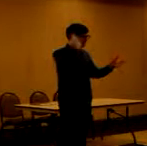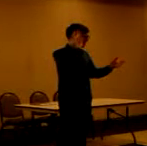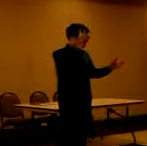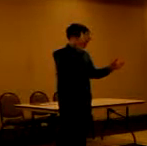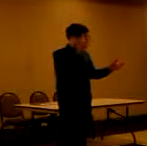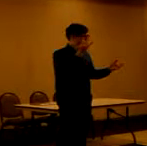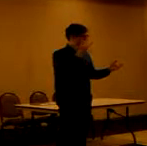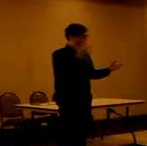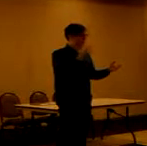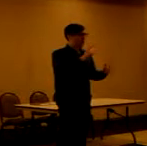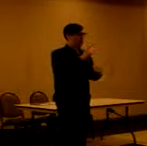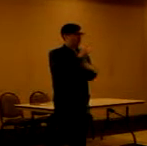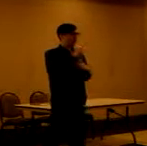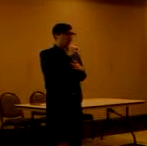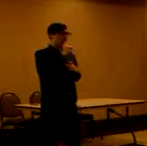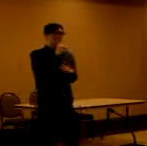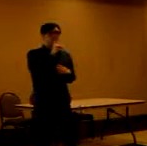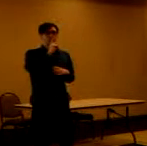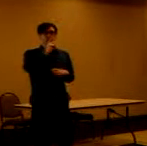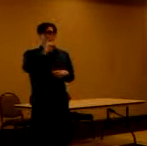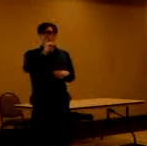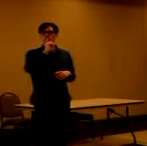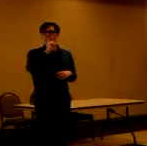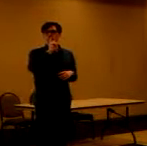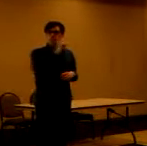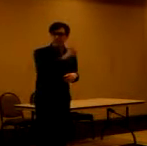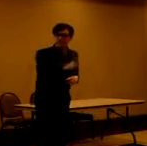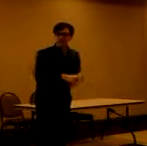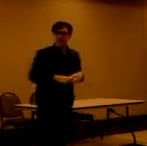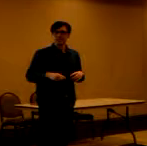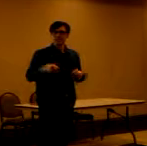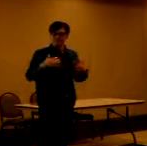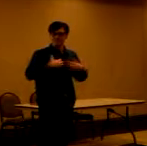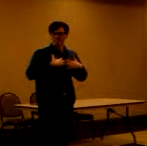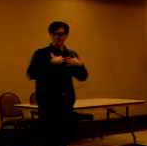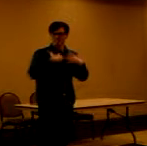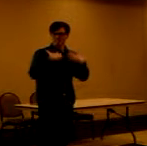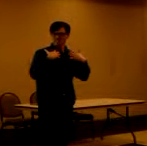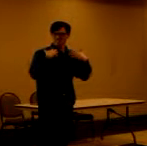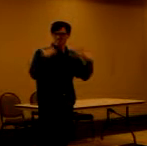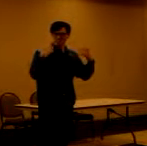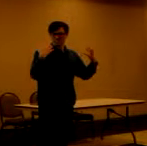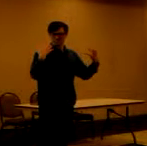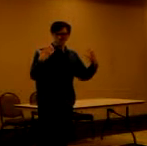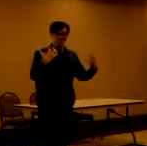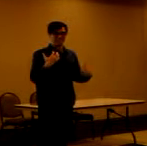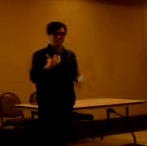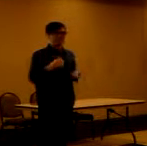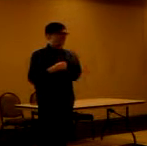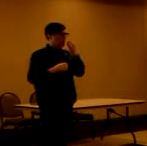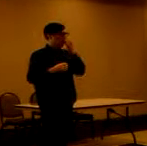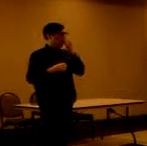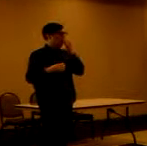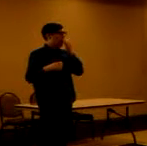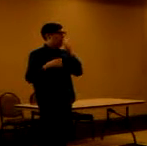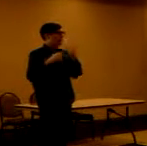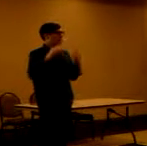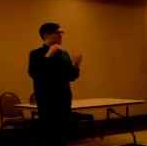But I don't know how the deaf feel about that, but really, you know, it's